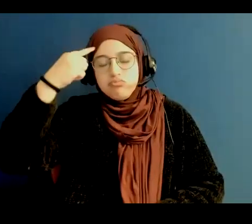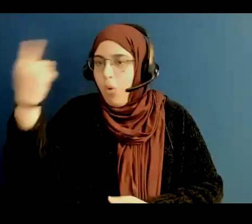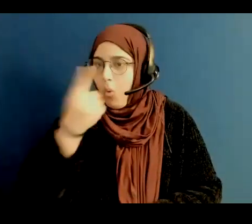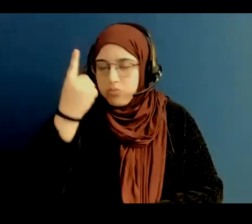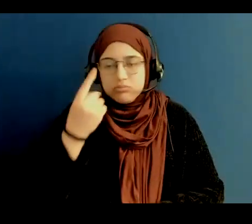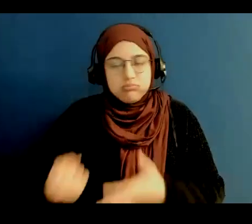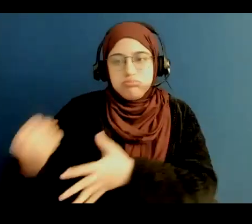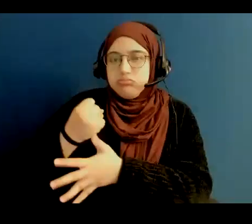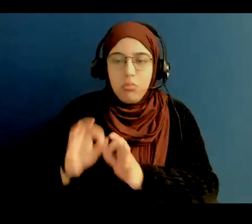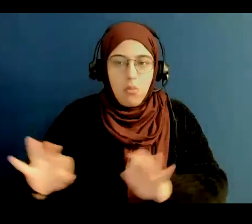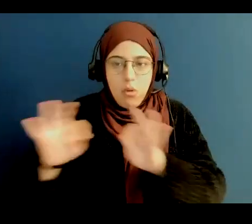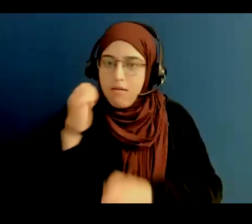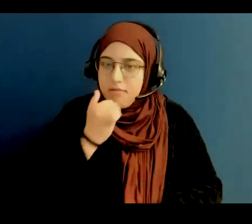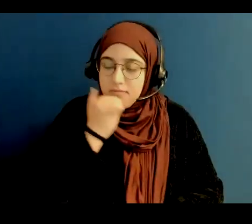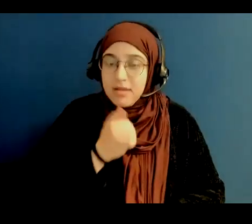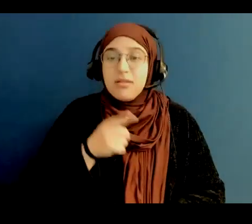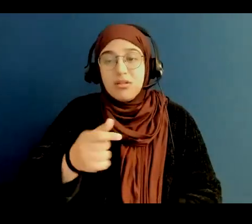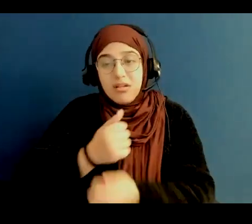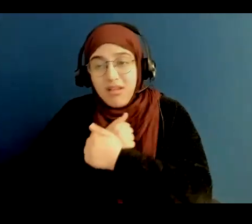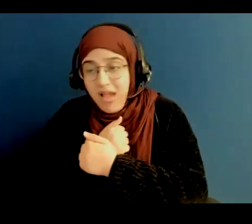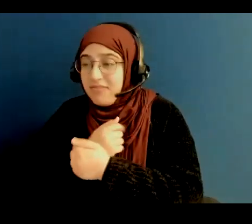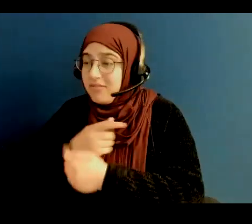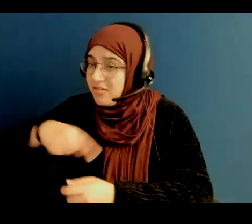and you want to bring an impact to the ummah.